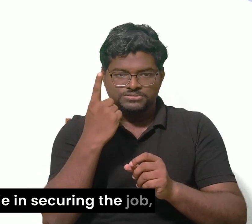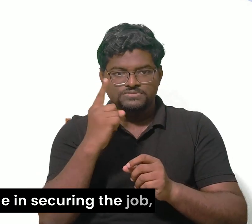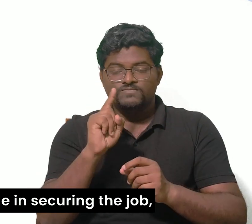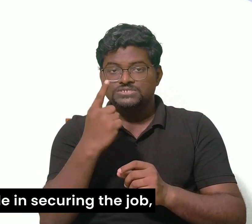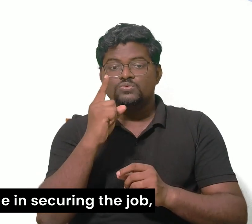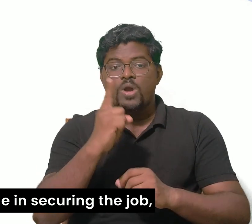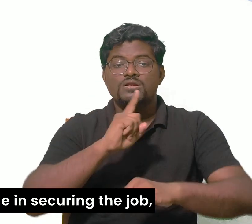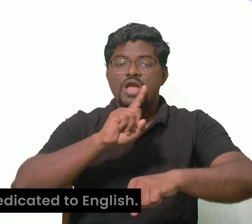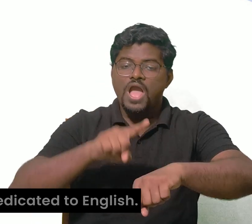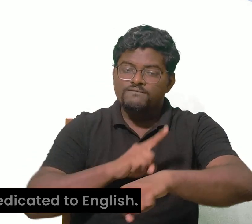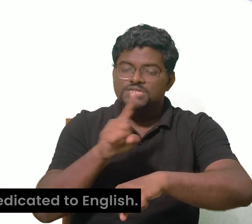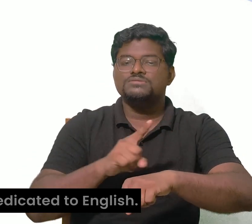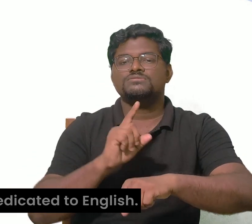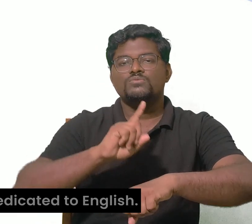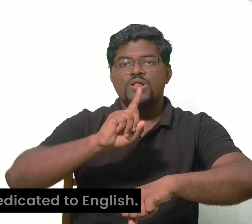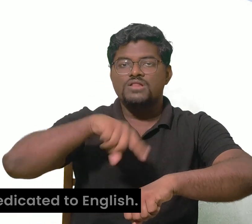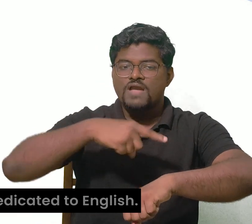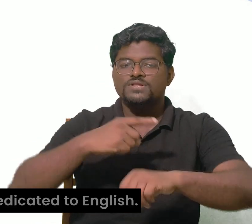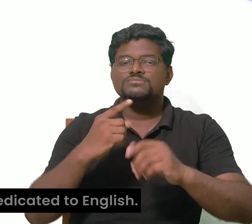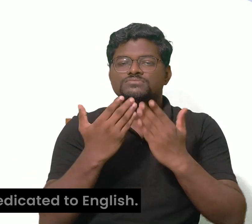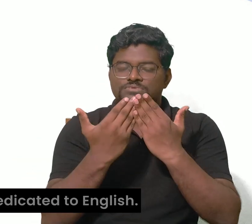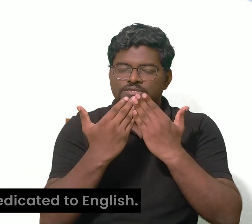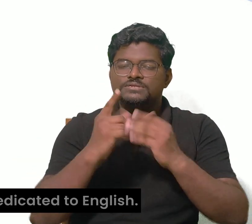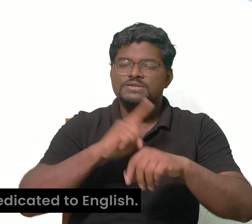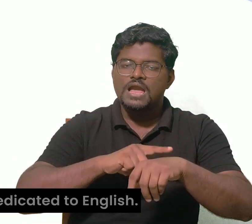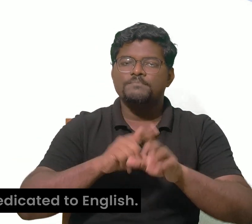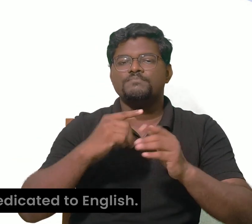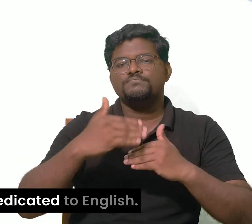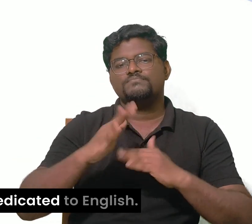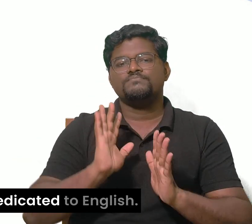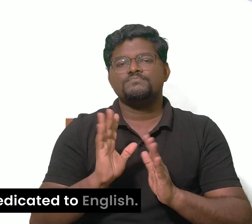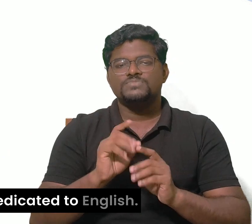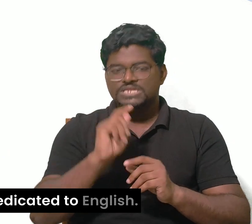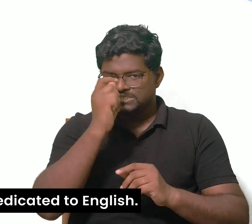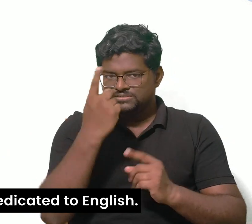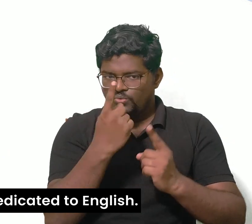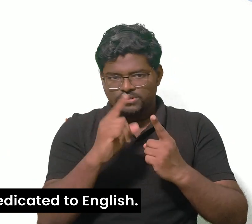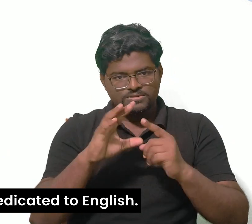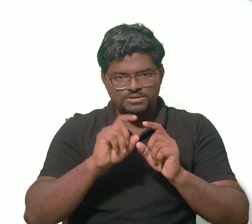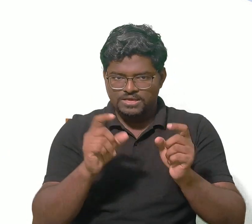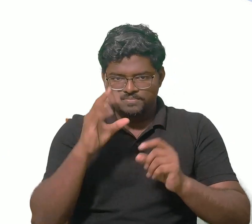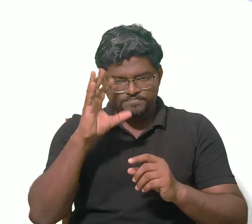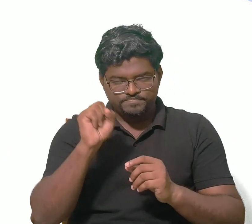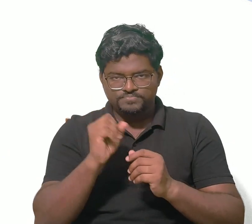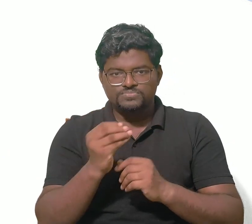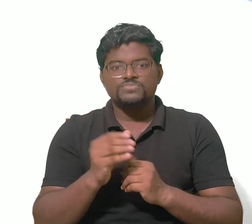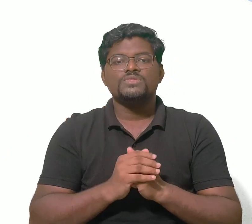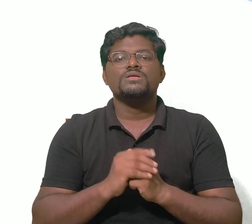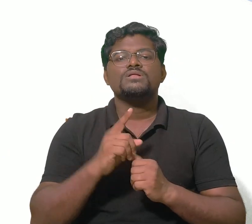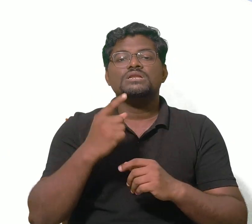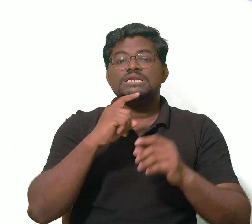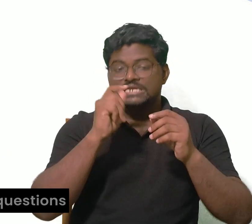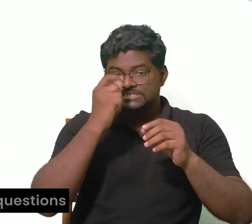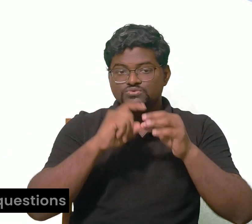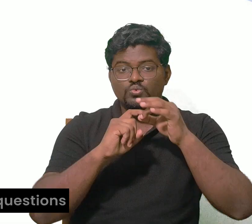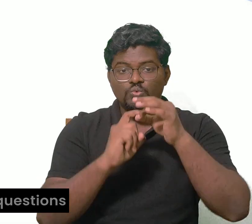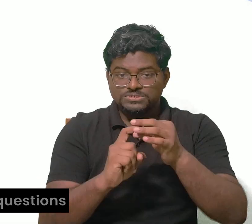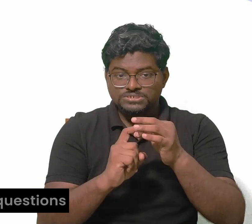to be very clear. First 1 hour you are going to spend time for English. And moreover,